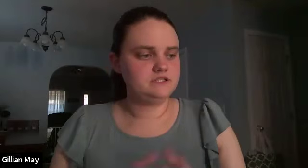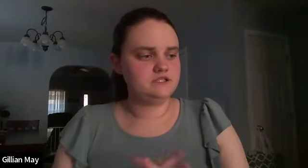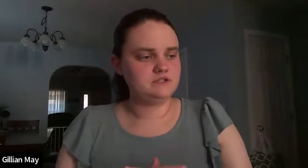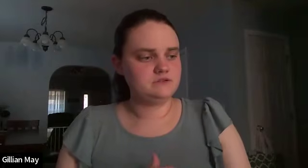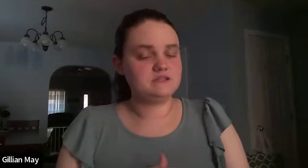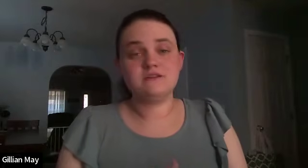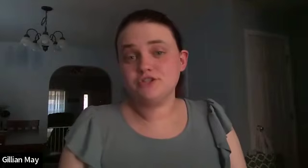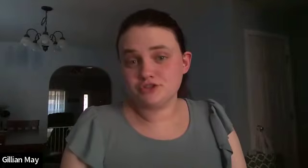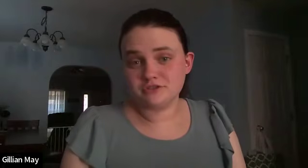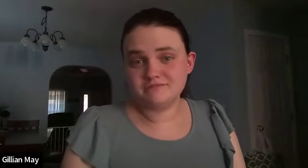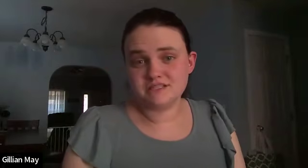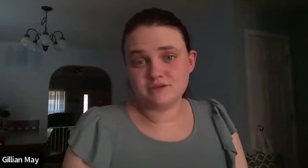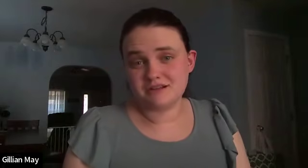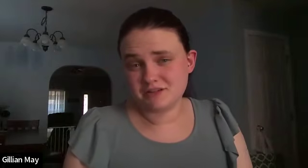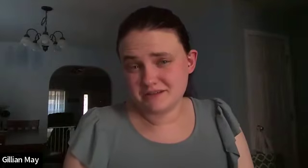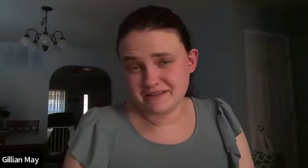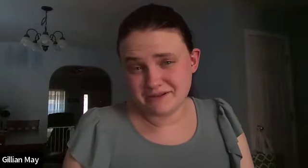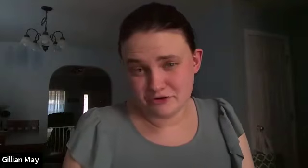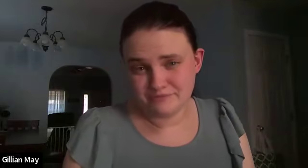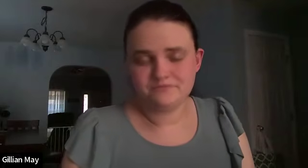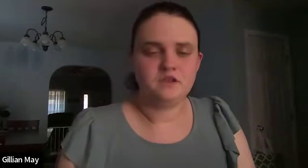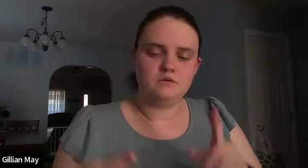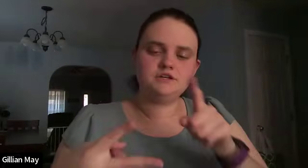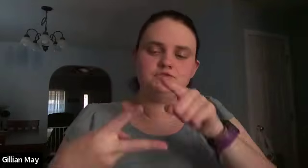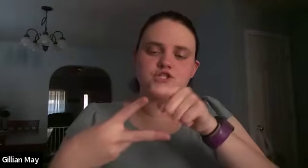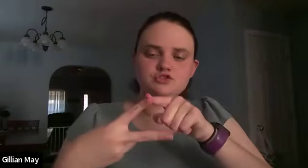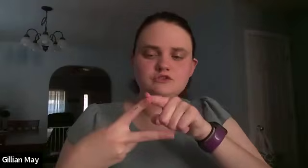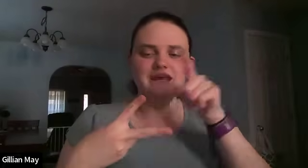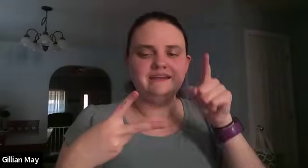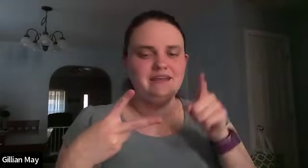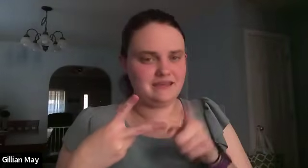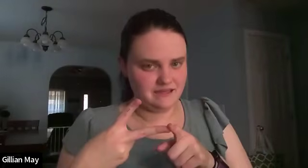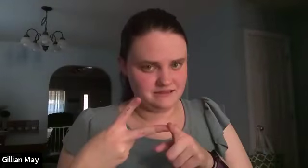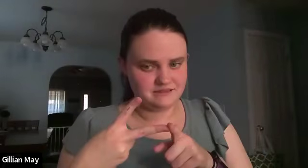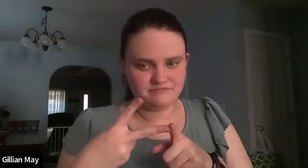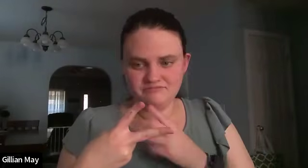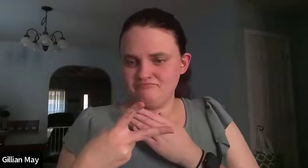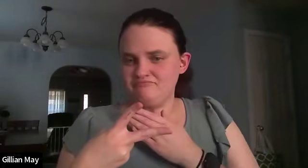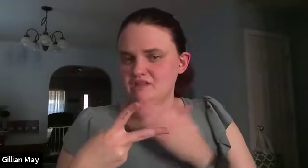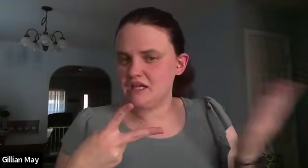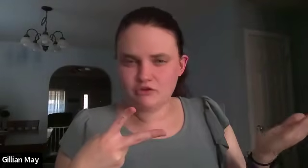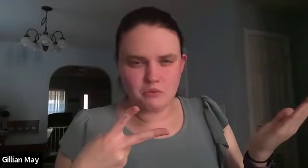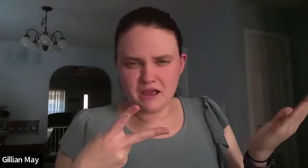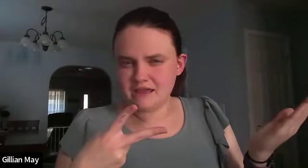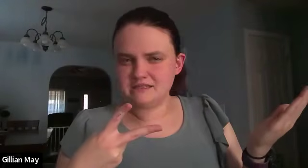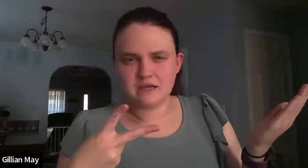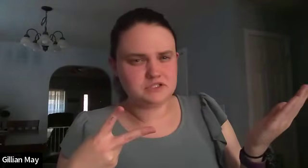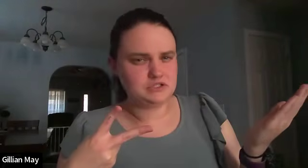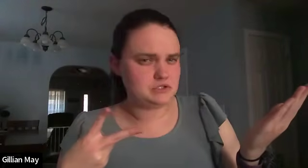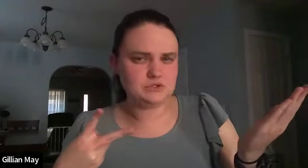to do the sign for children, since we already talked about son and daughter. We're going to do children and kids. Either way, it's up to